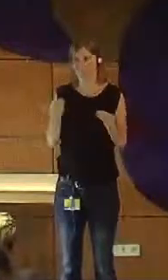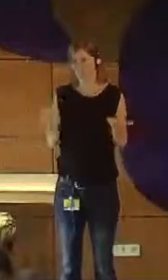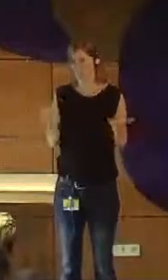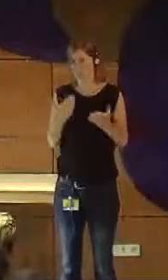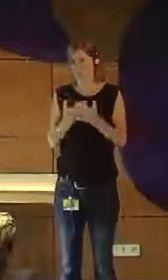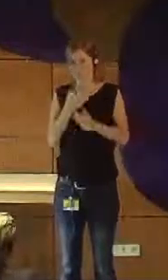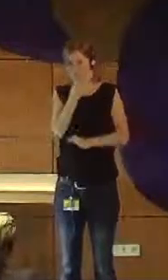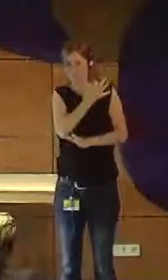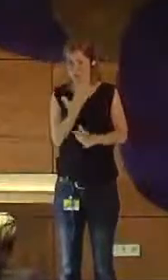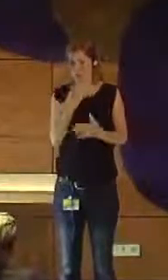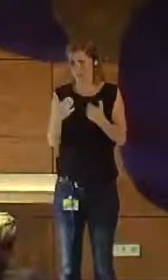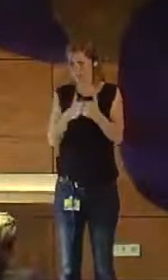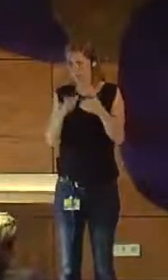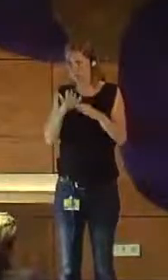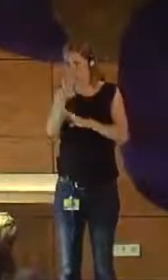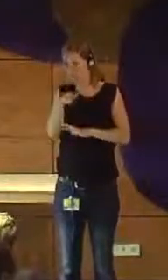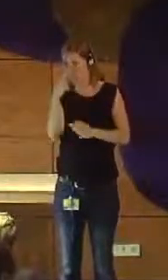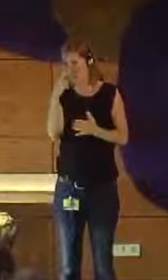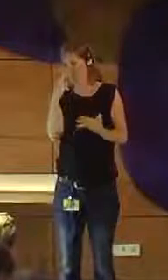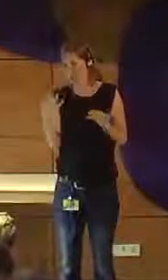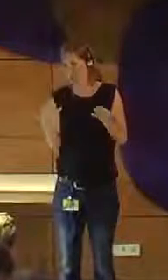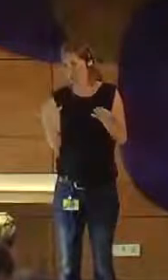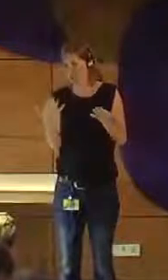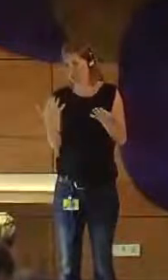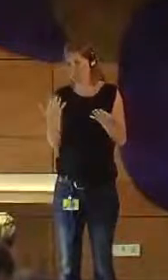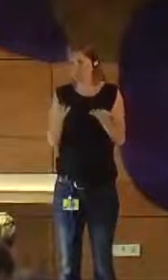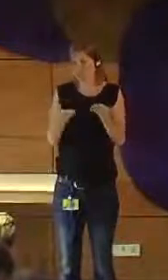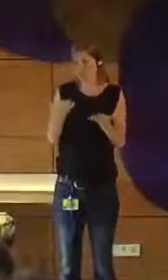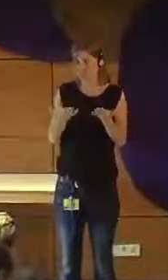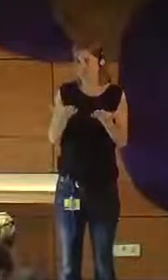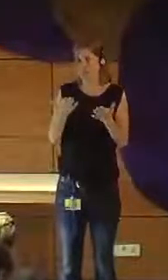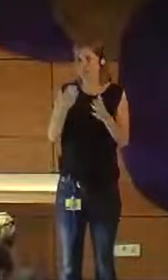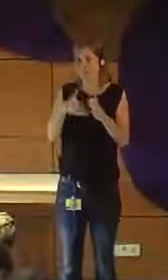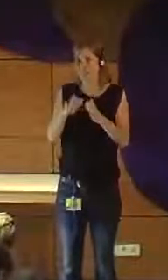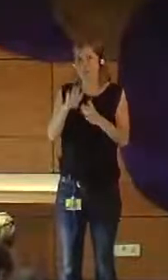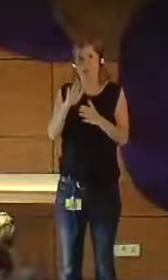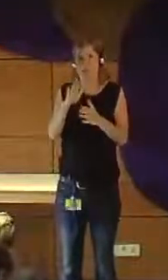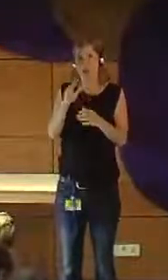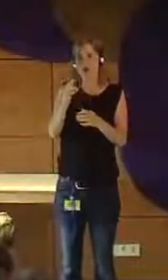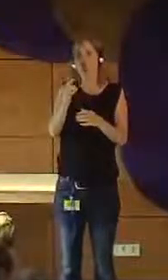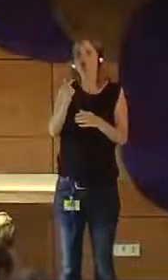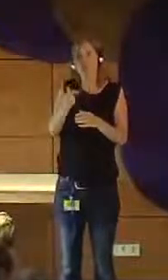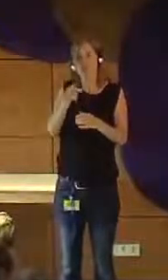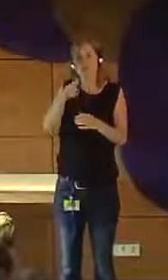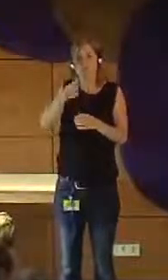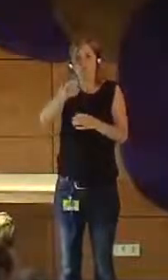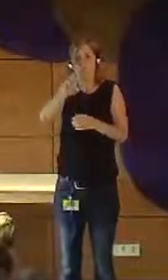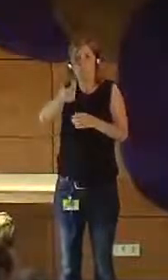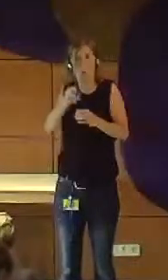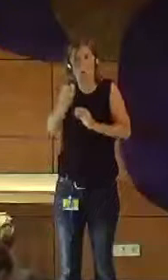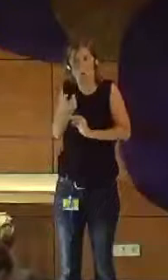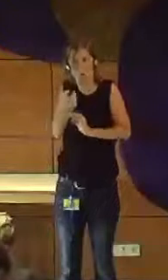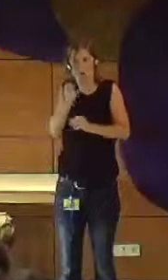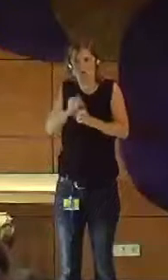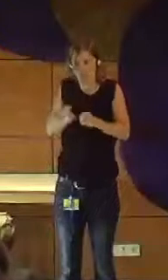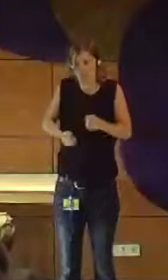mit Nebenwirkungen eigentlich irgendwie zu rechnen, mit vermehrter Möglichkeit der Tumorbildung, oder ist da irgendwas belegt,